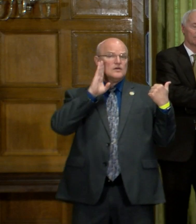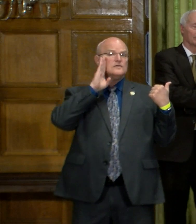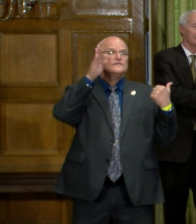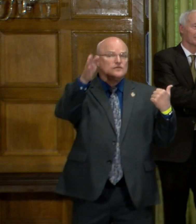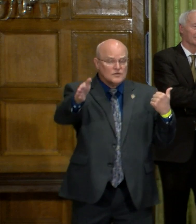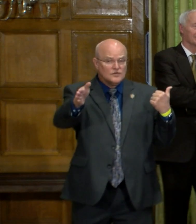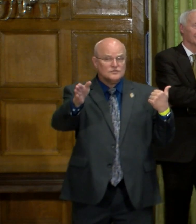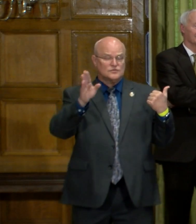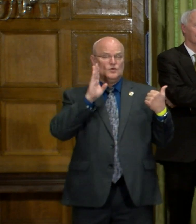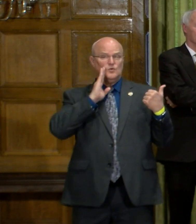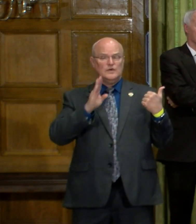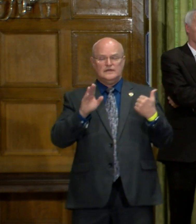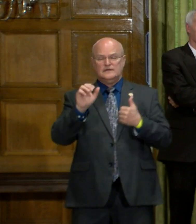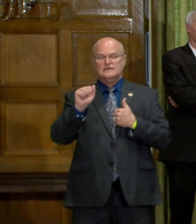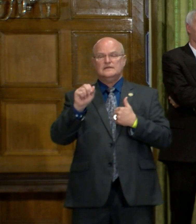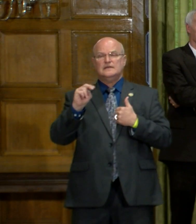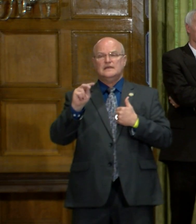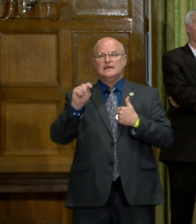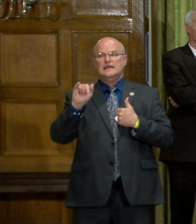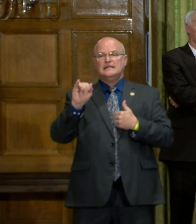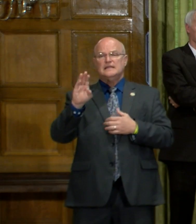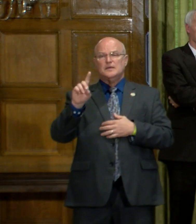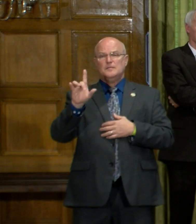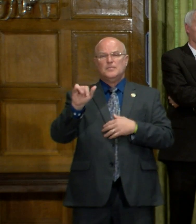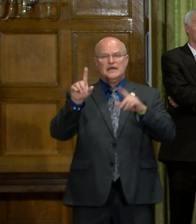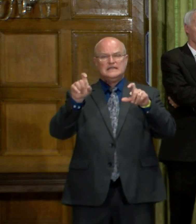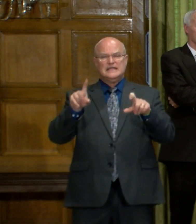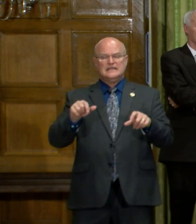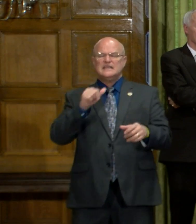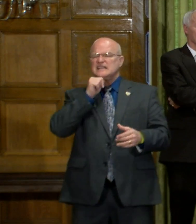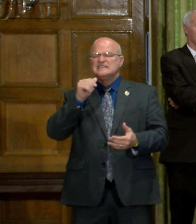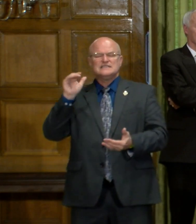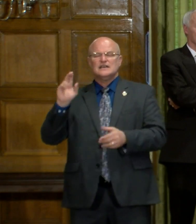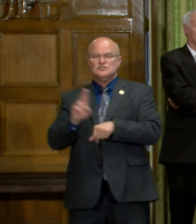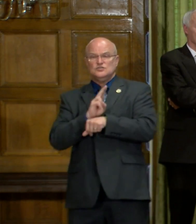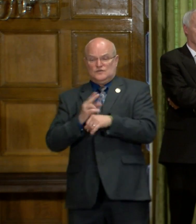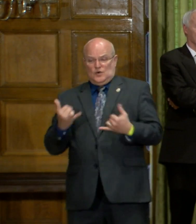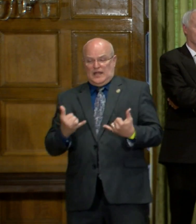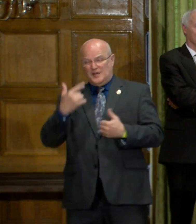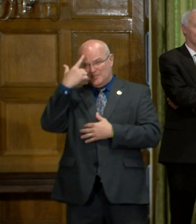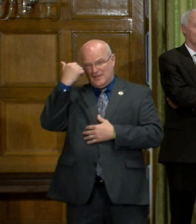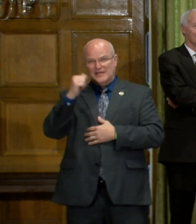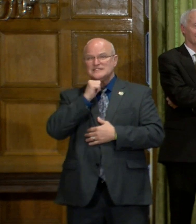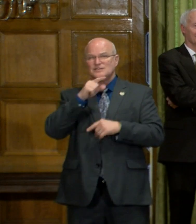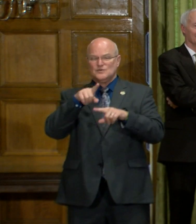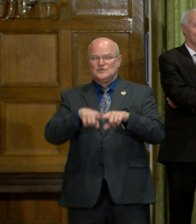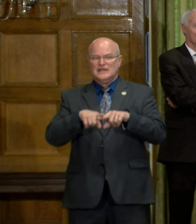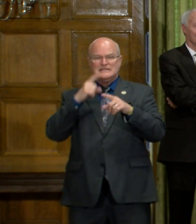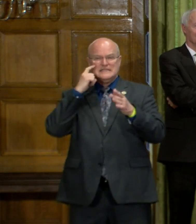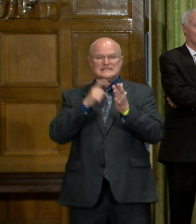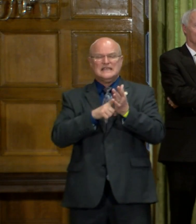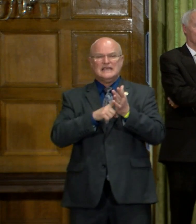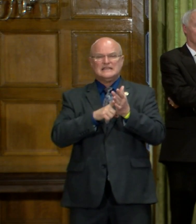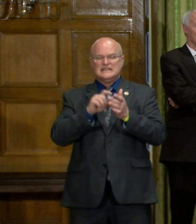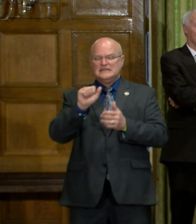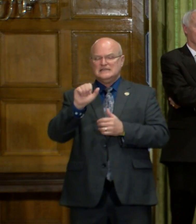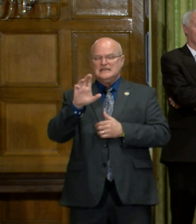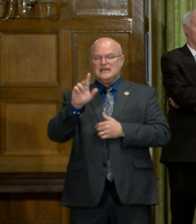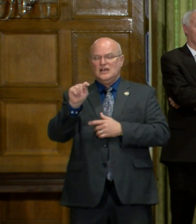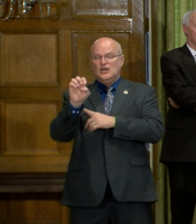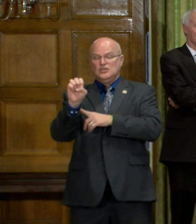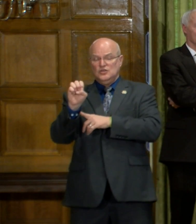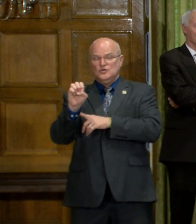do. Antibody testing are less useful to us right now because they don't reliably detect acute